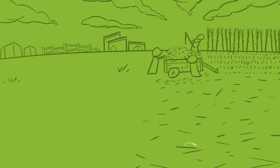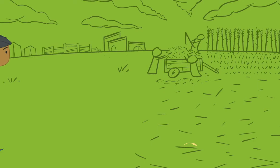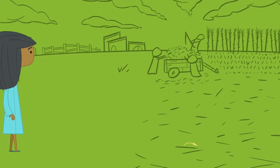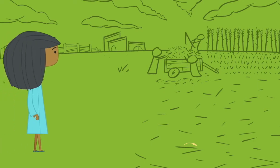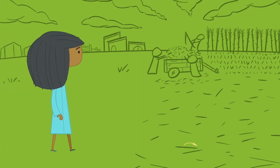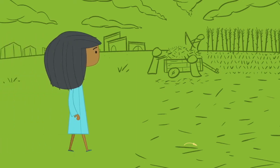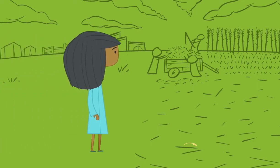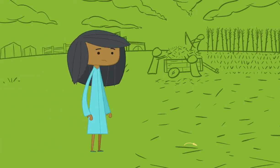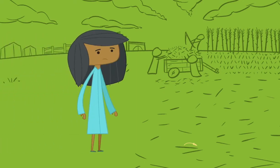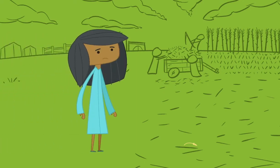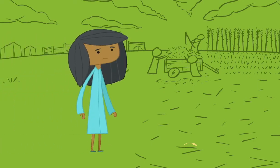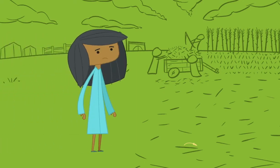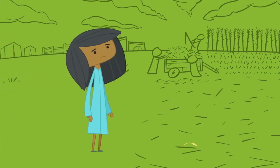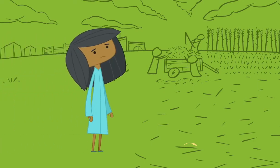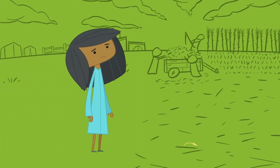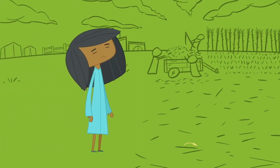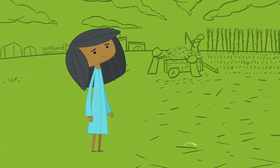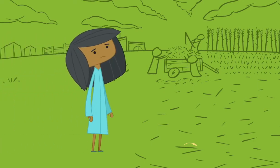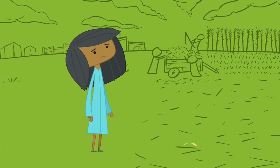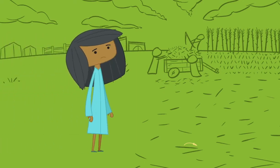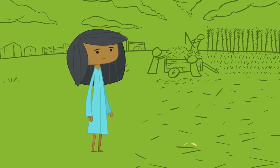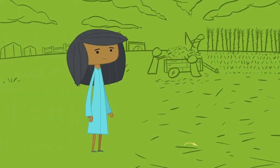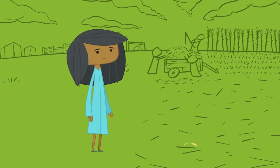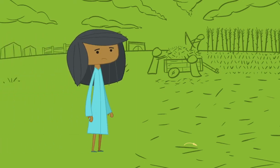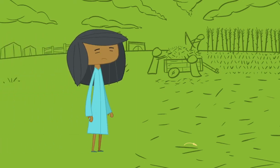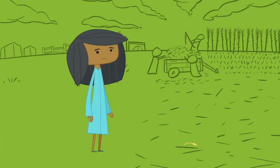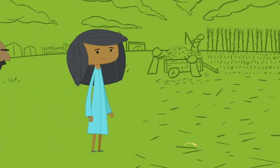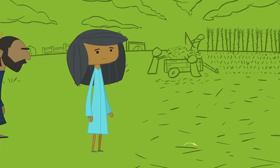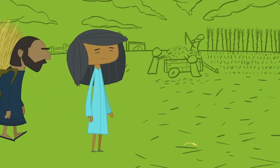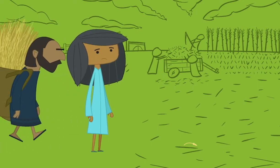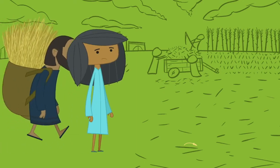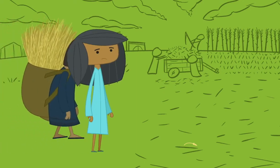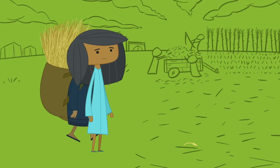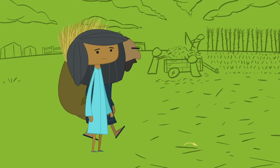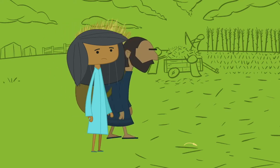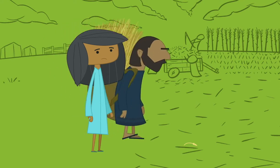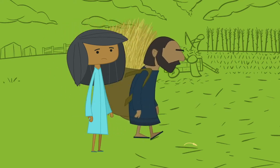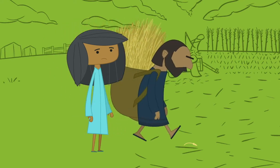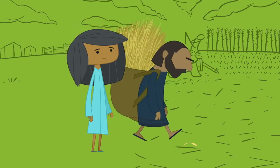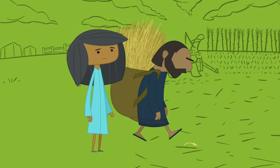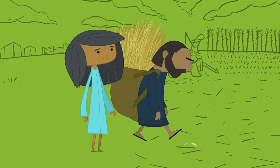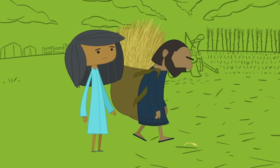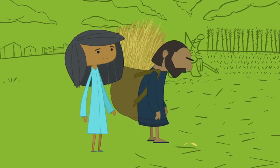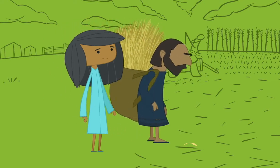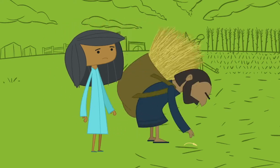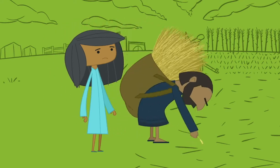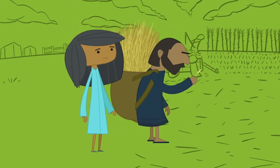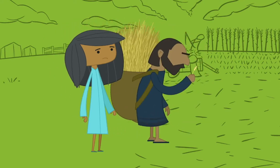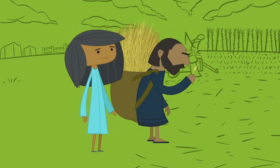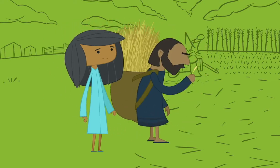first, to get food, Ruth went to the fields of a man named Boaz and followed his harvesters around. If they dropped anything,